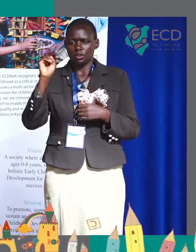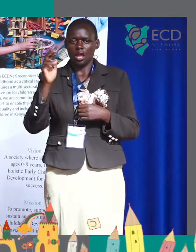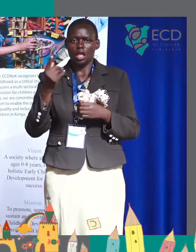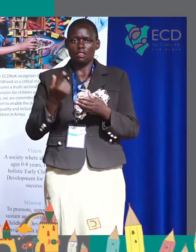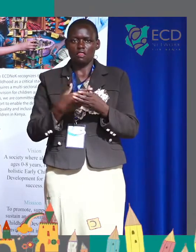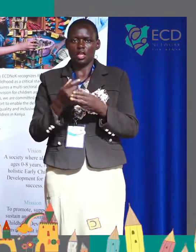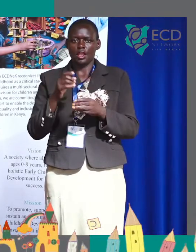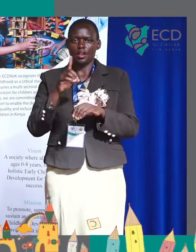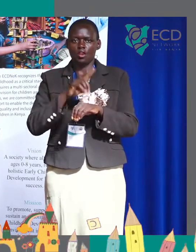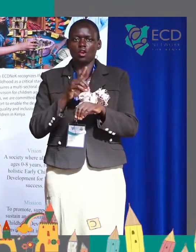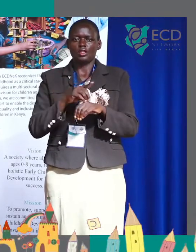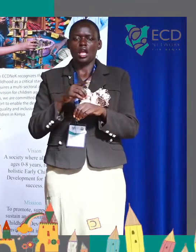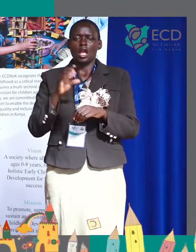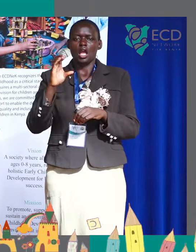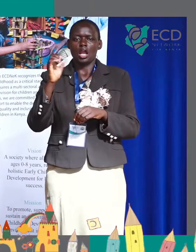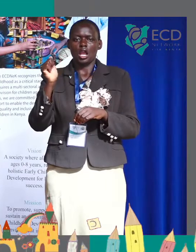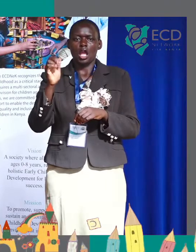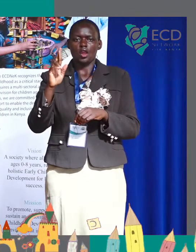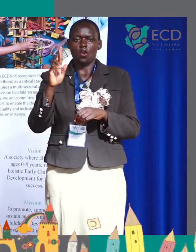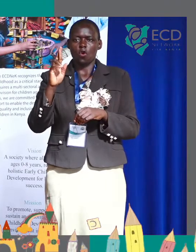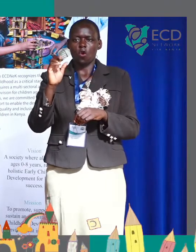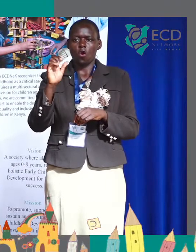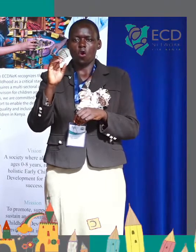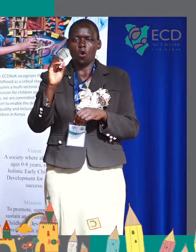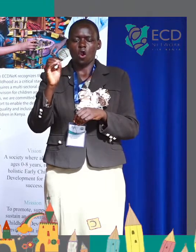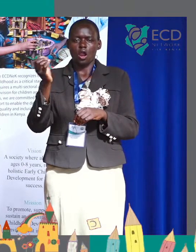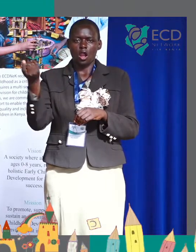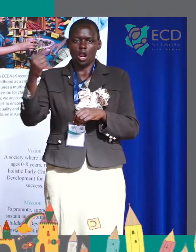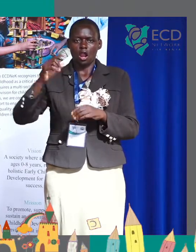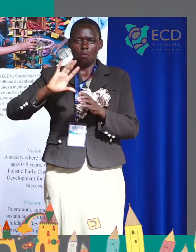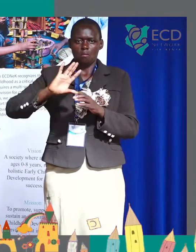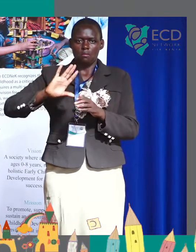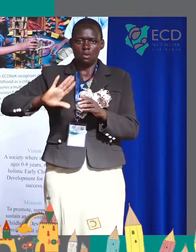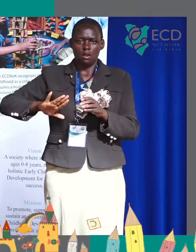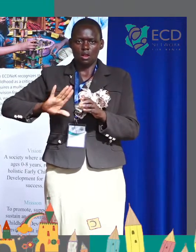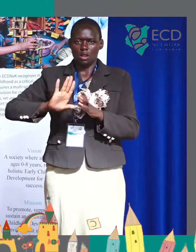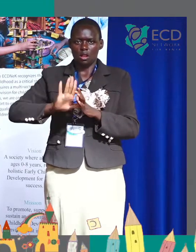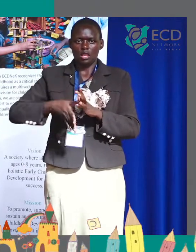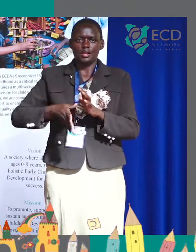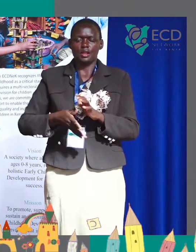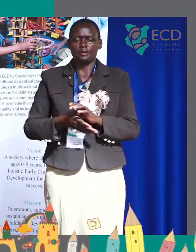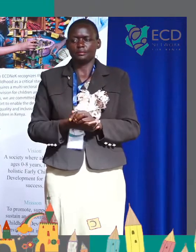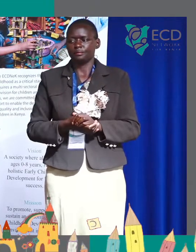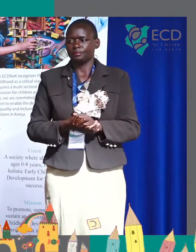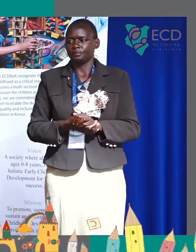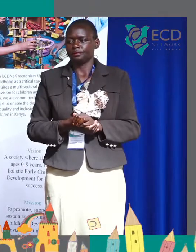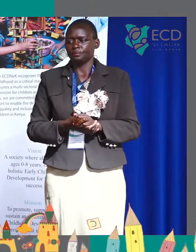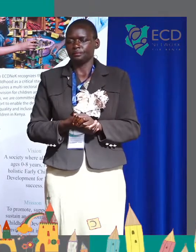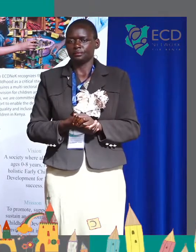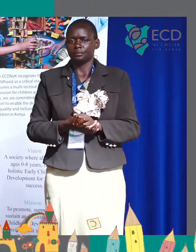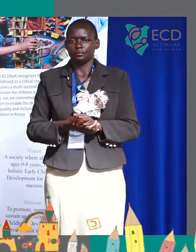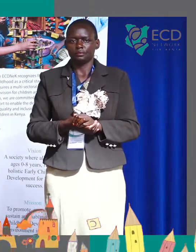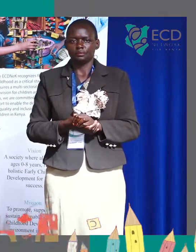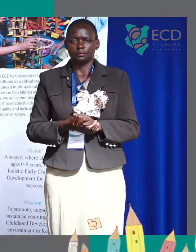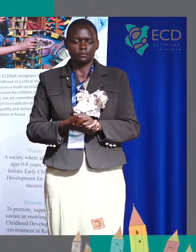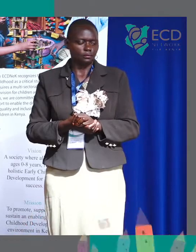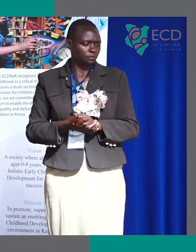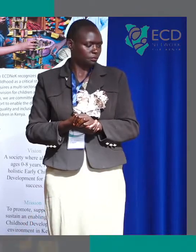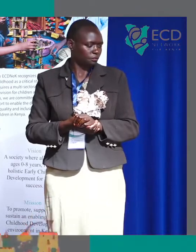commissioner because the commissioner has to travel. So we are appreciative of your indulgence, Carol, on that, Dr.